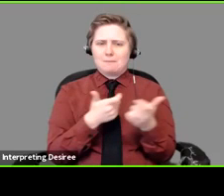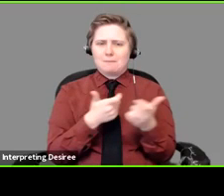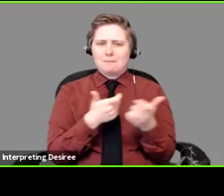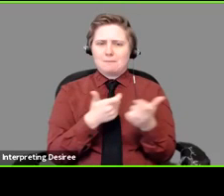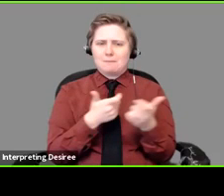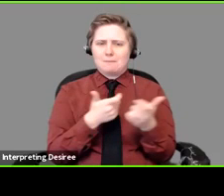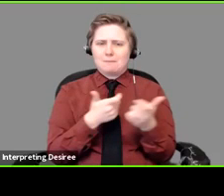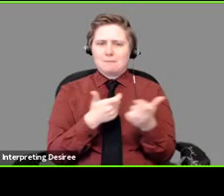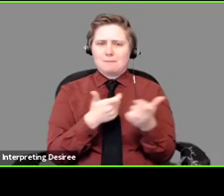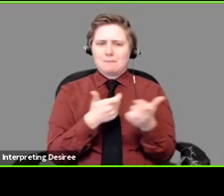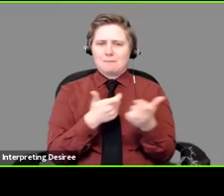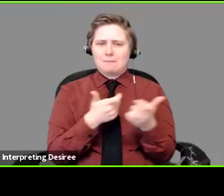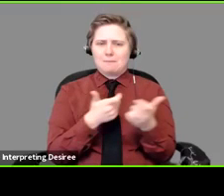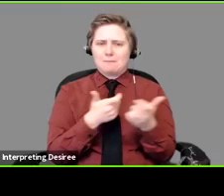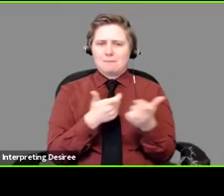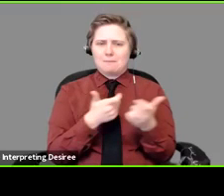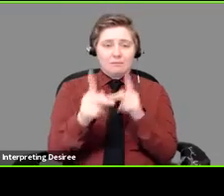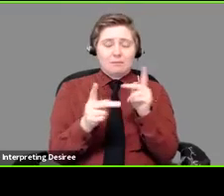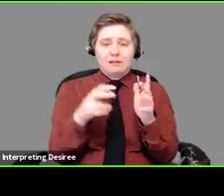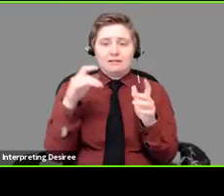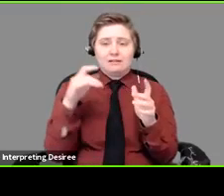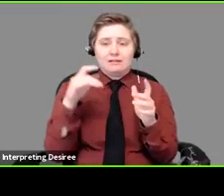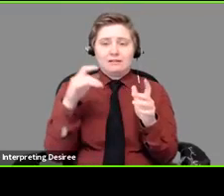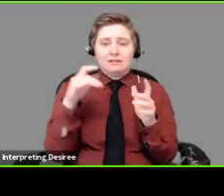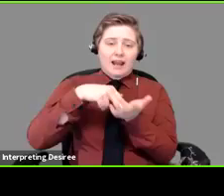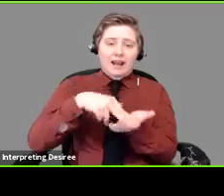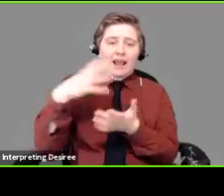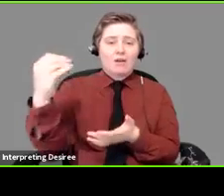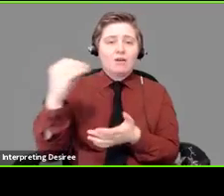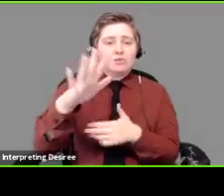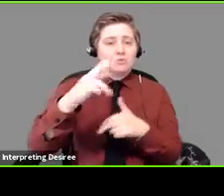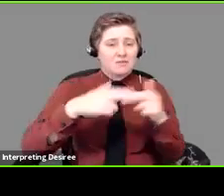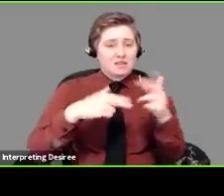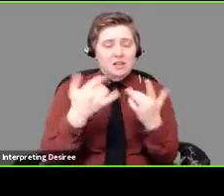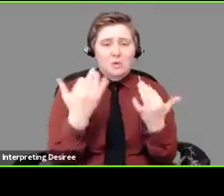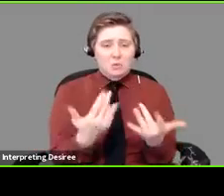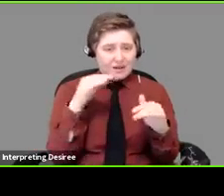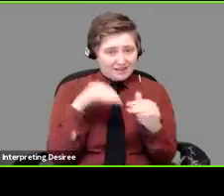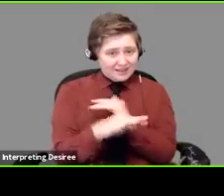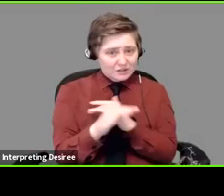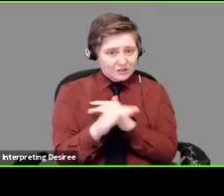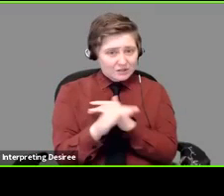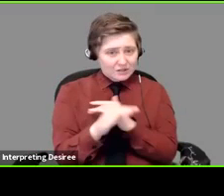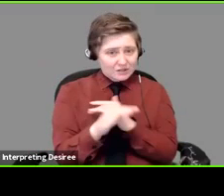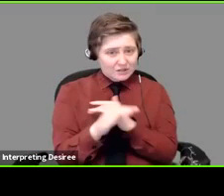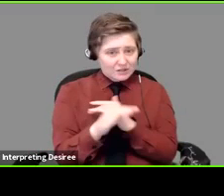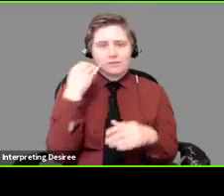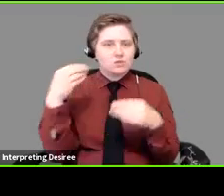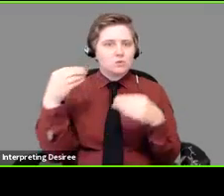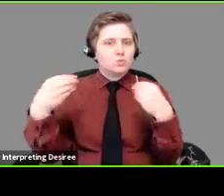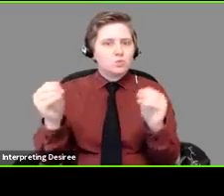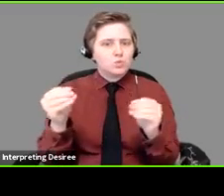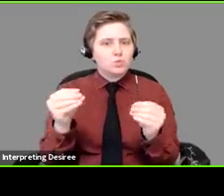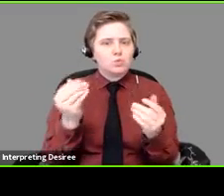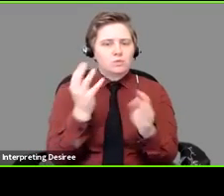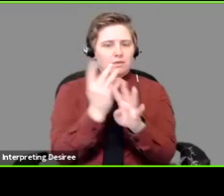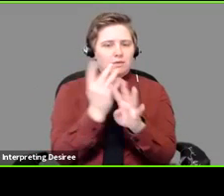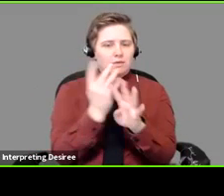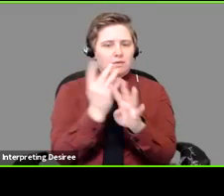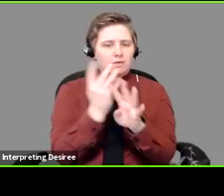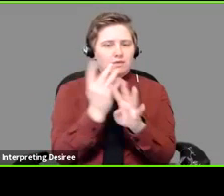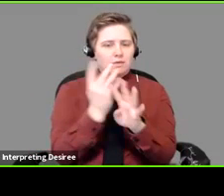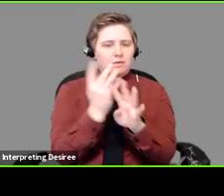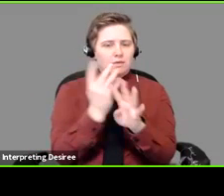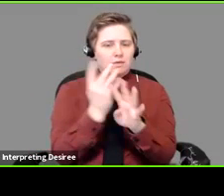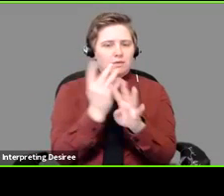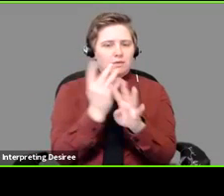a large number of individuals standing outside of your facility waiting to get in, whether that's a store or something along those lines, please make sure